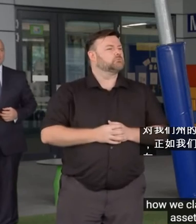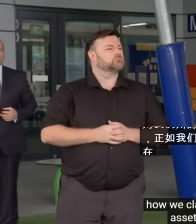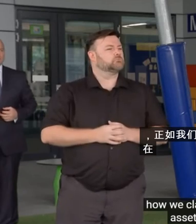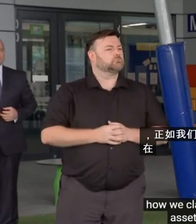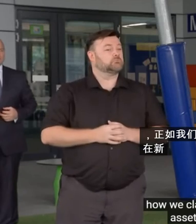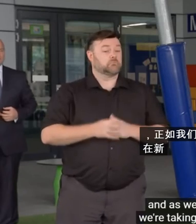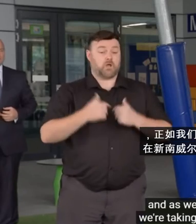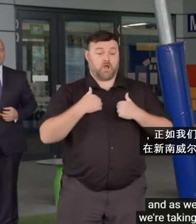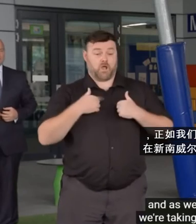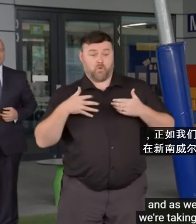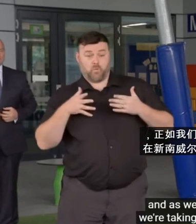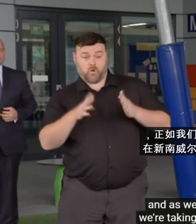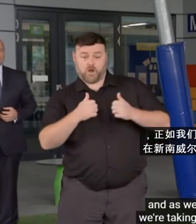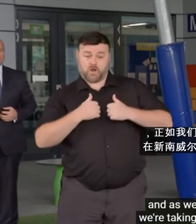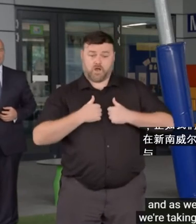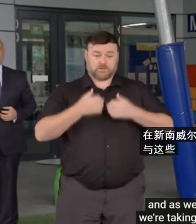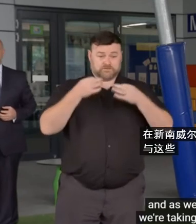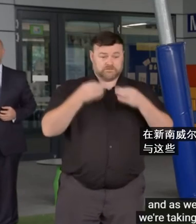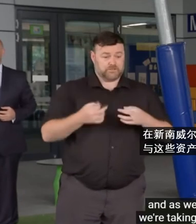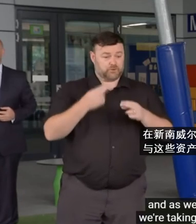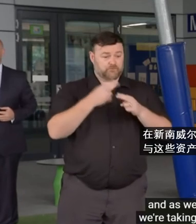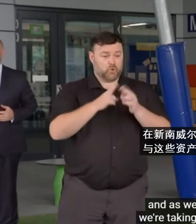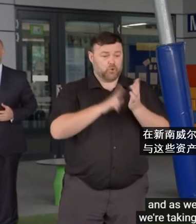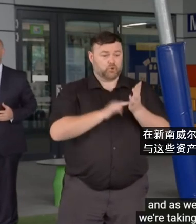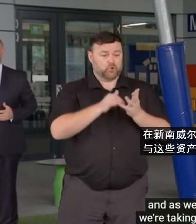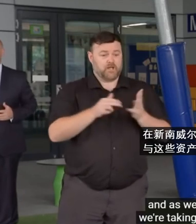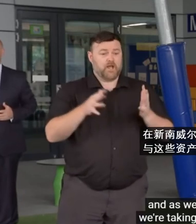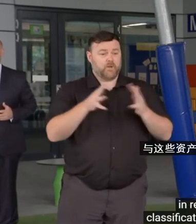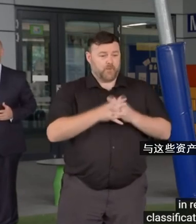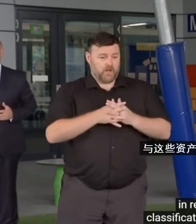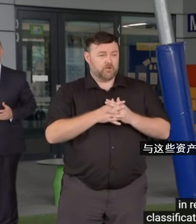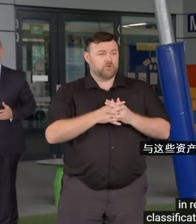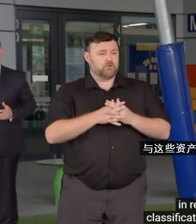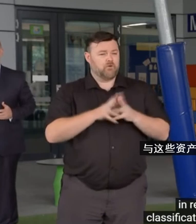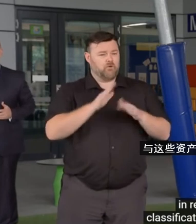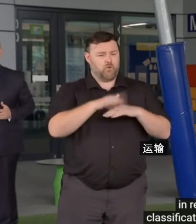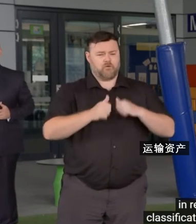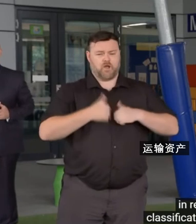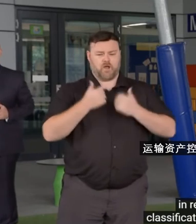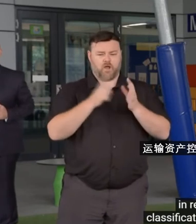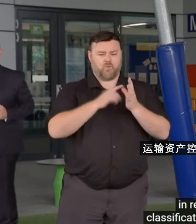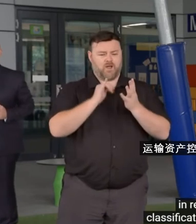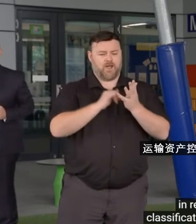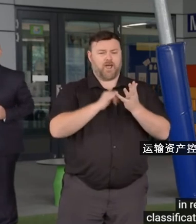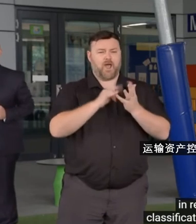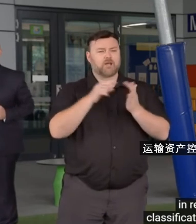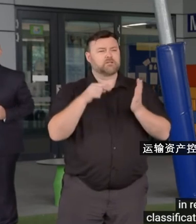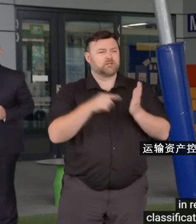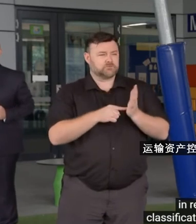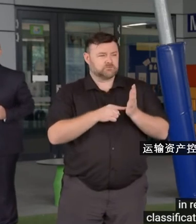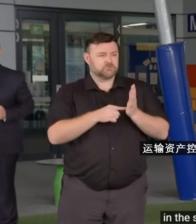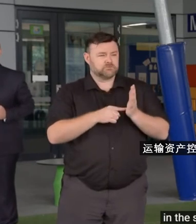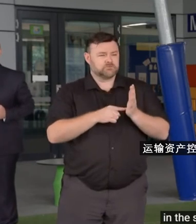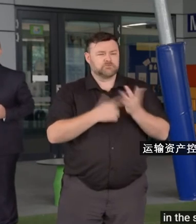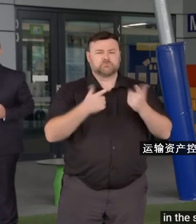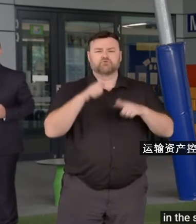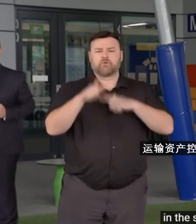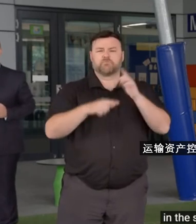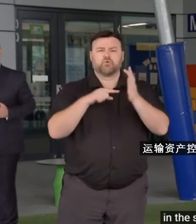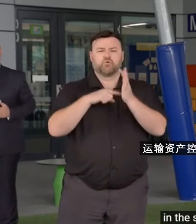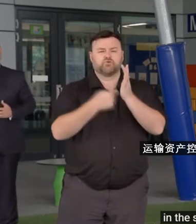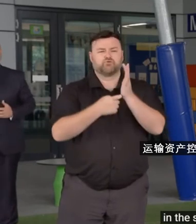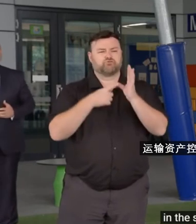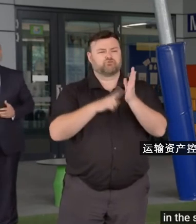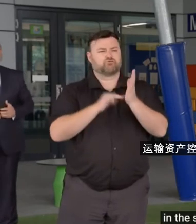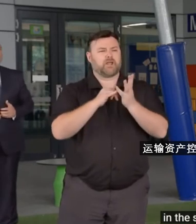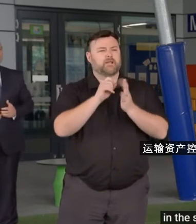approach we were taking in New South Wales in relation to the classification of those assets, in the setting up of the transport asset holding entity, was